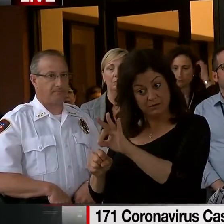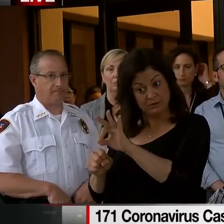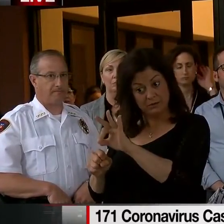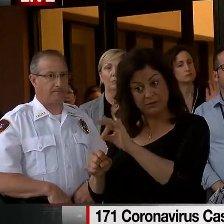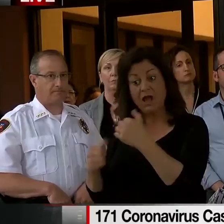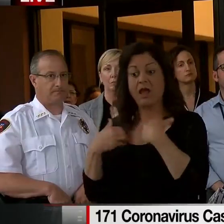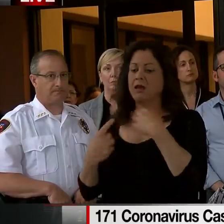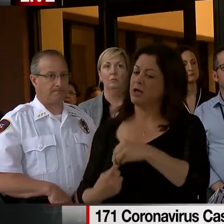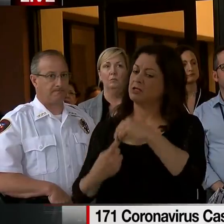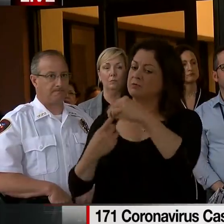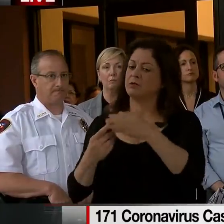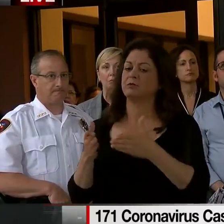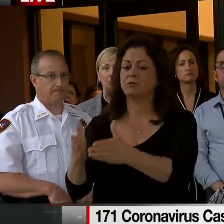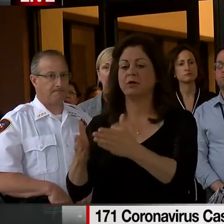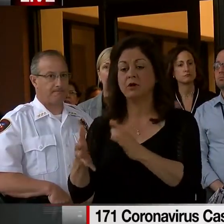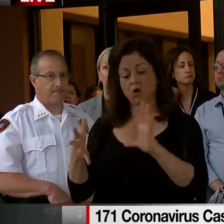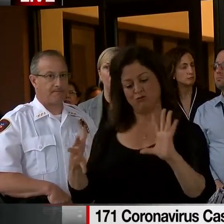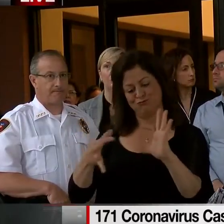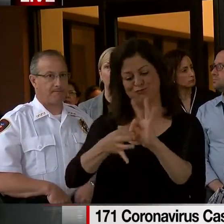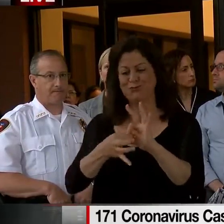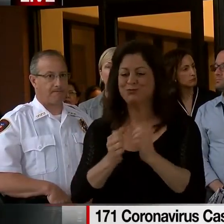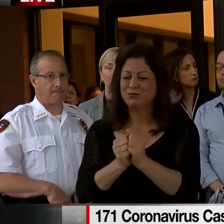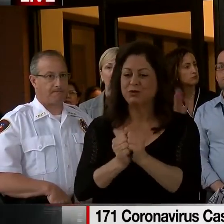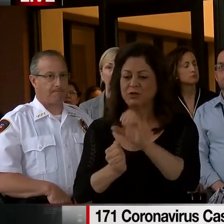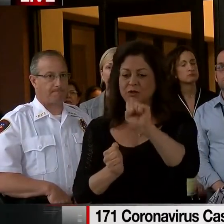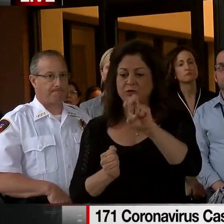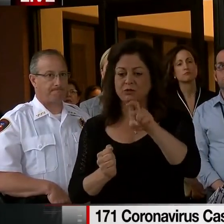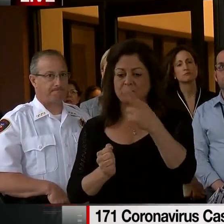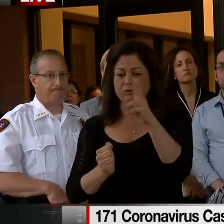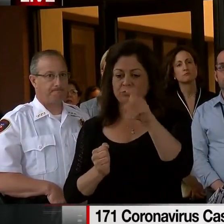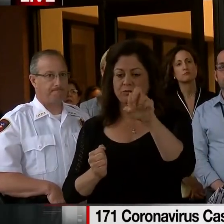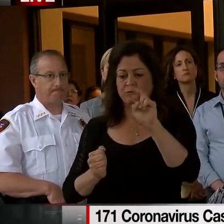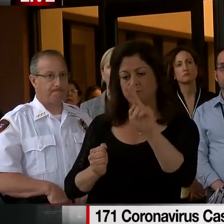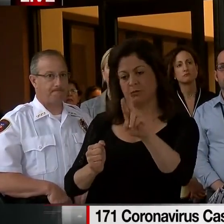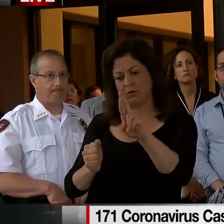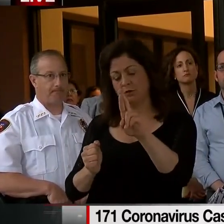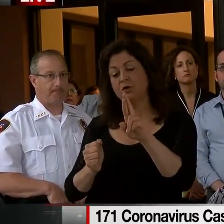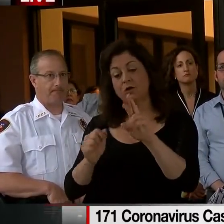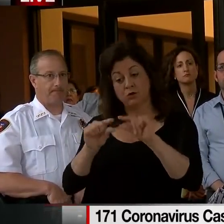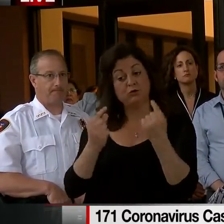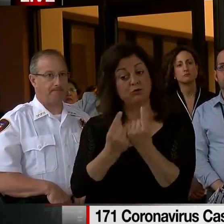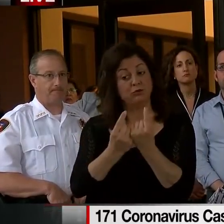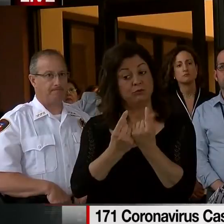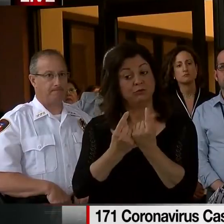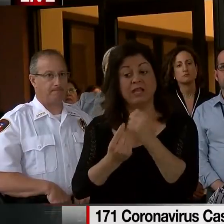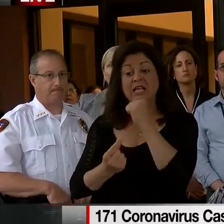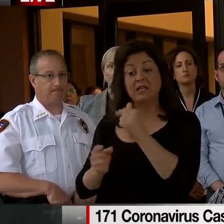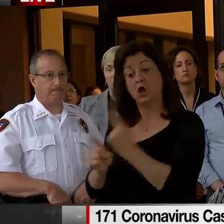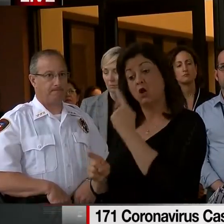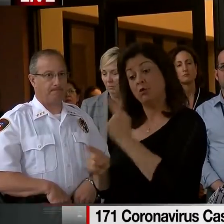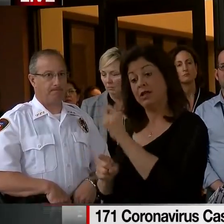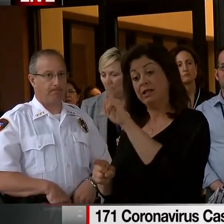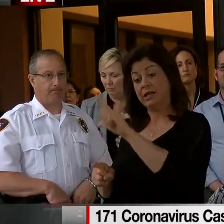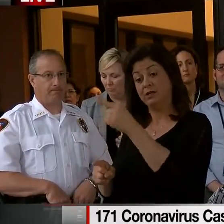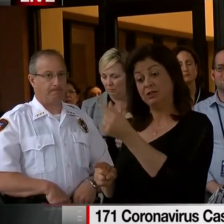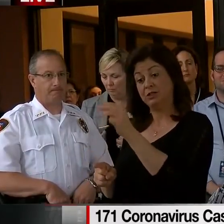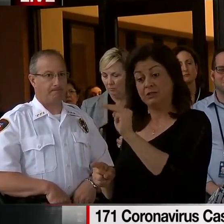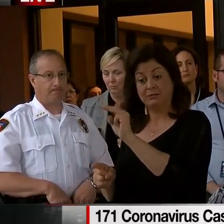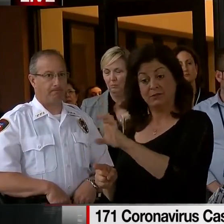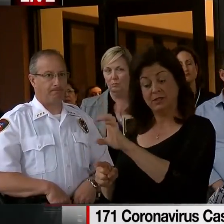Group so that healthcare providers are answering those calls. So it's not a regular LCG employee. So that's I'm placing an emphasis on